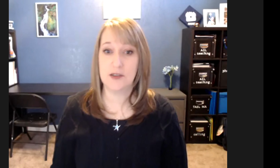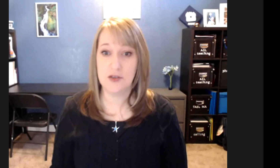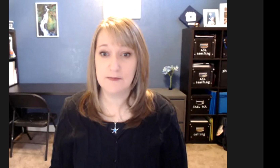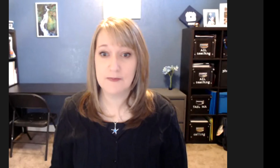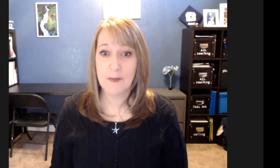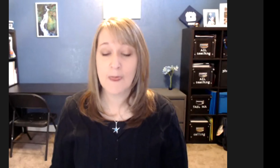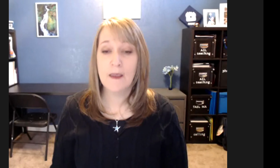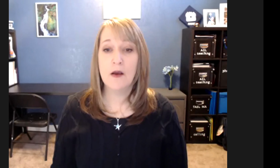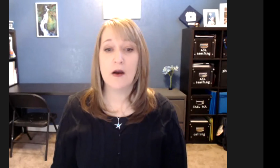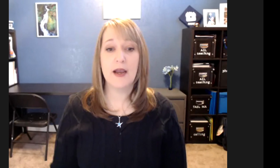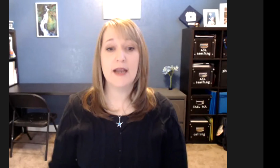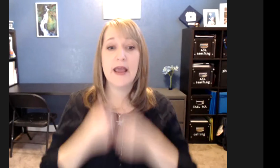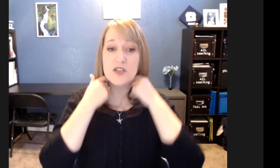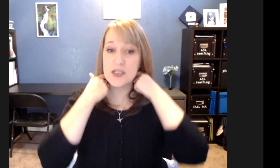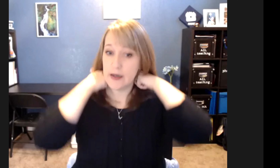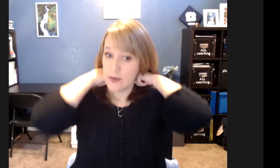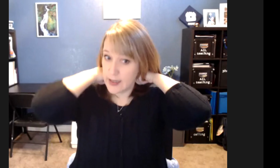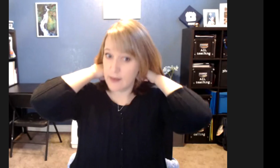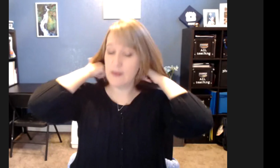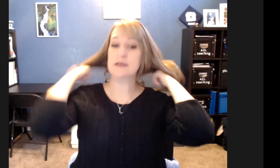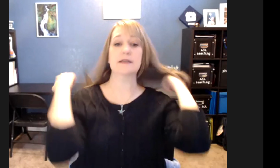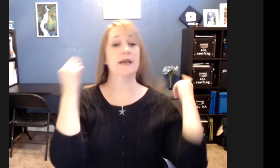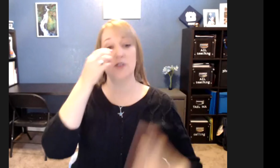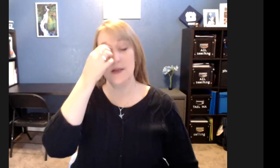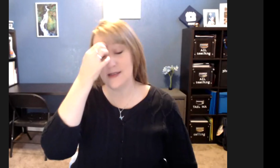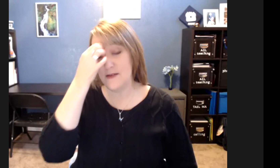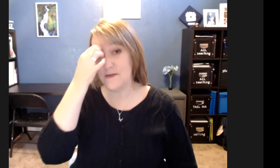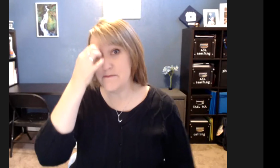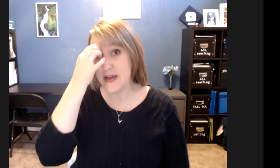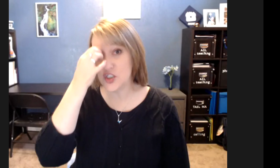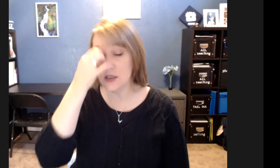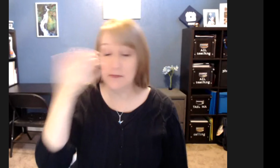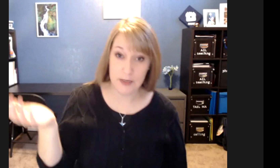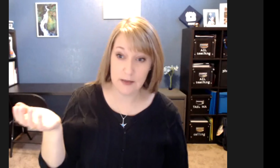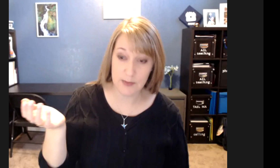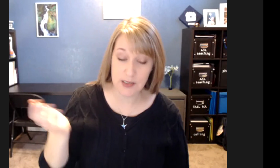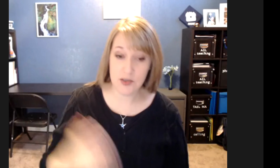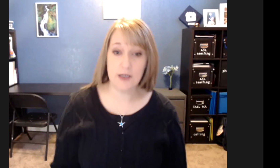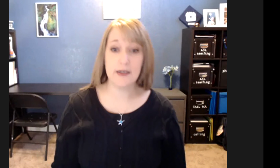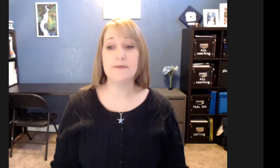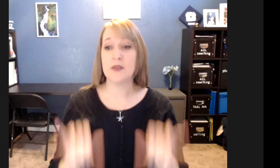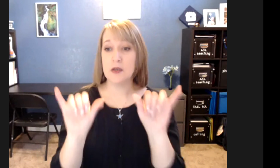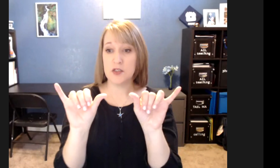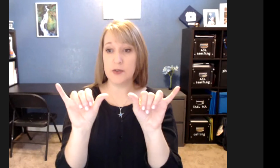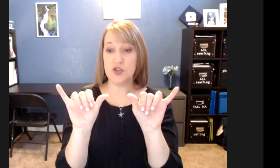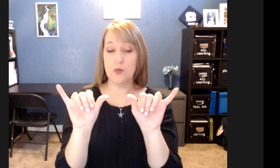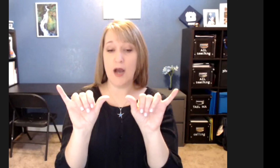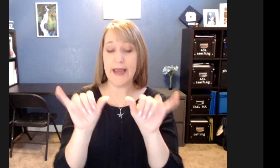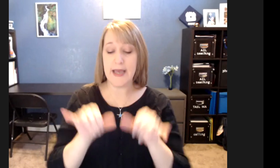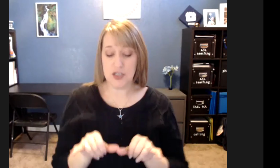Architecture. All right, engineering. This is actually the sign for measure, but it also means engineering. So you want two Y hand